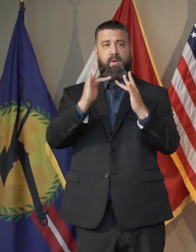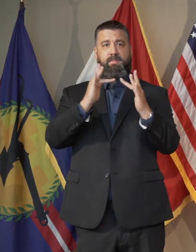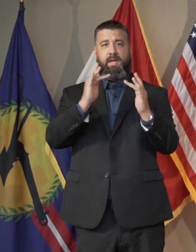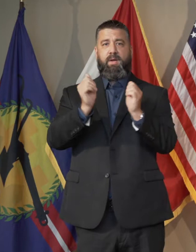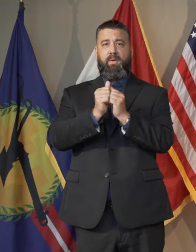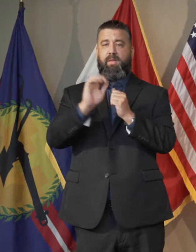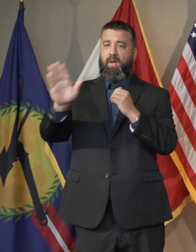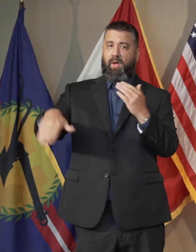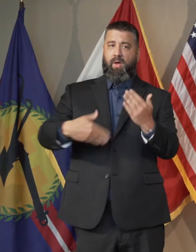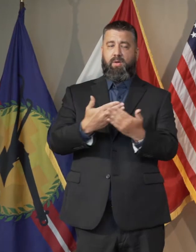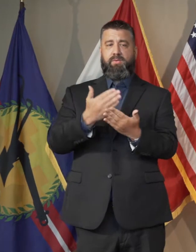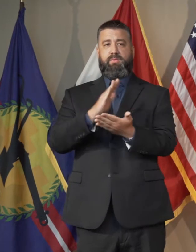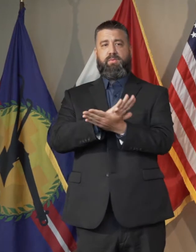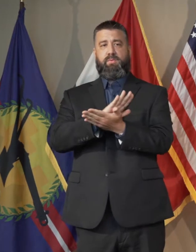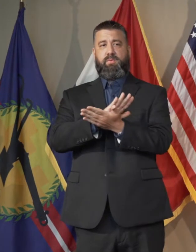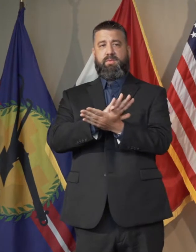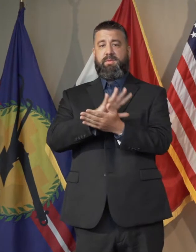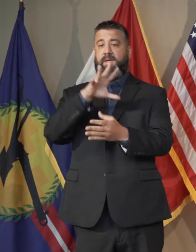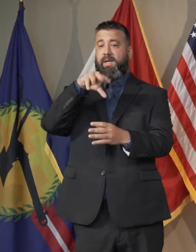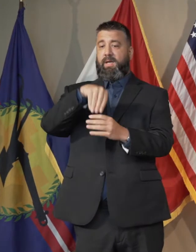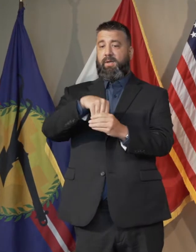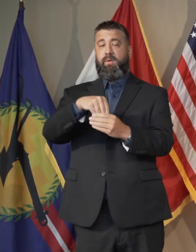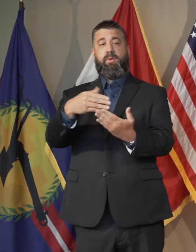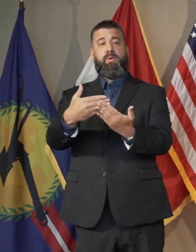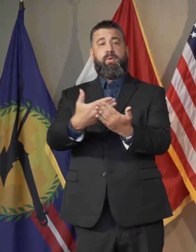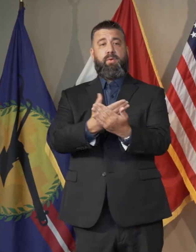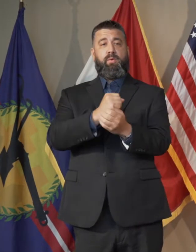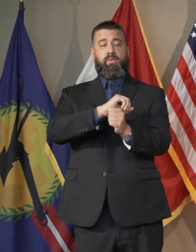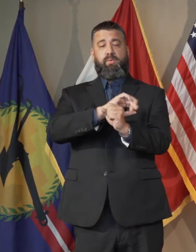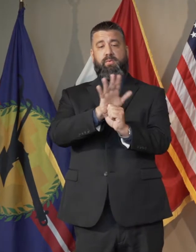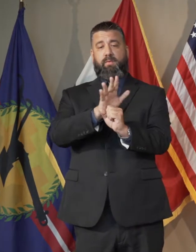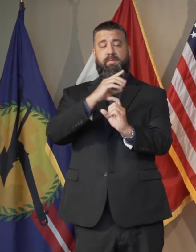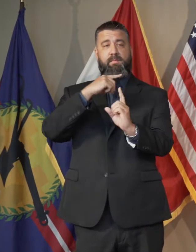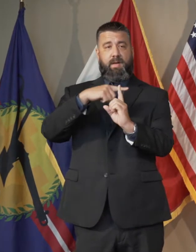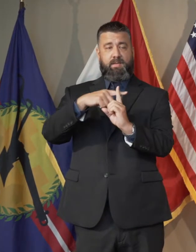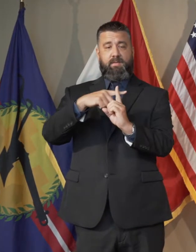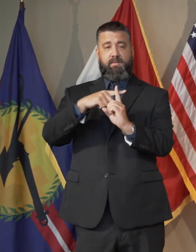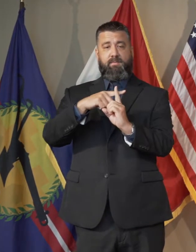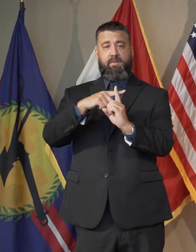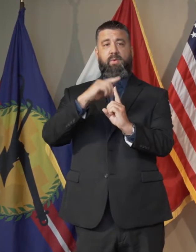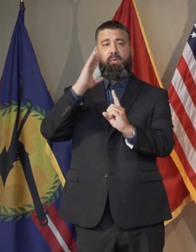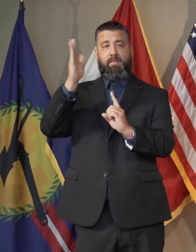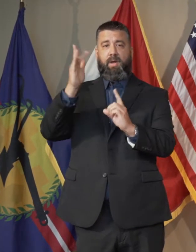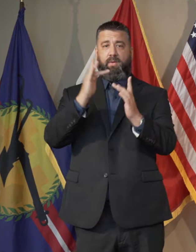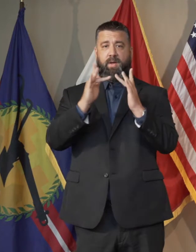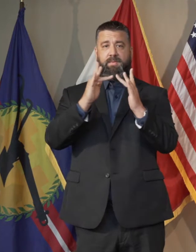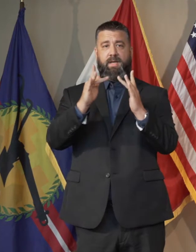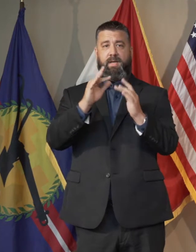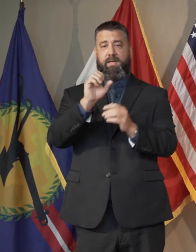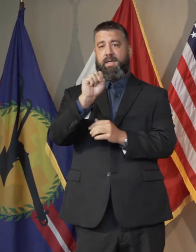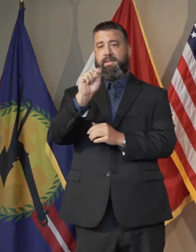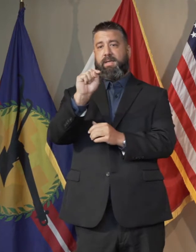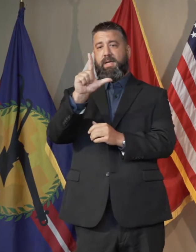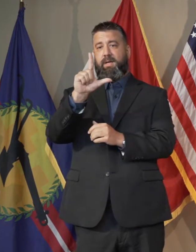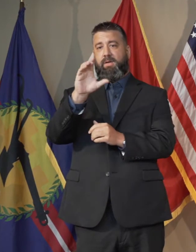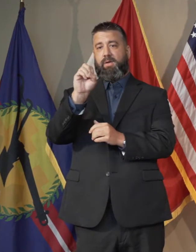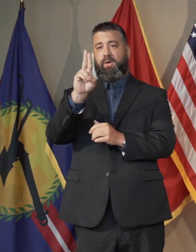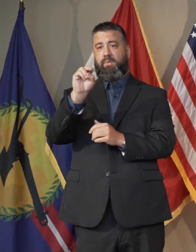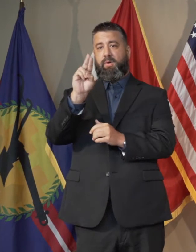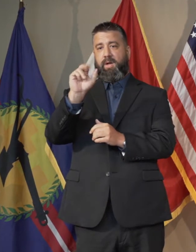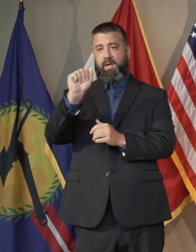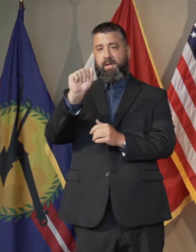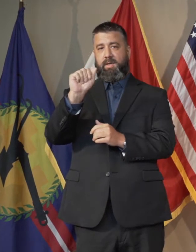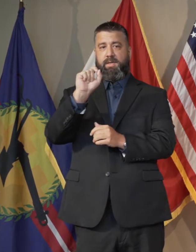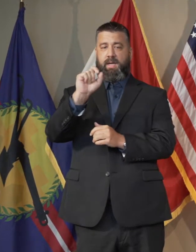schools. This includes new cases. They'll be shown on our website at stlcorona.com, grouped by